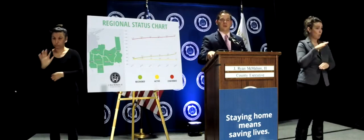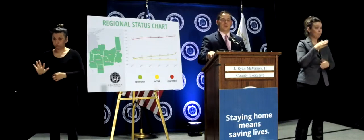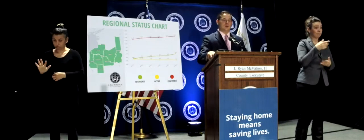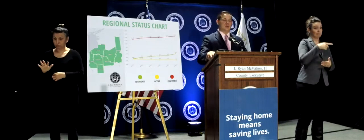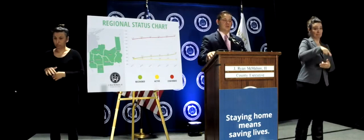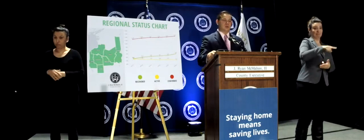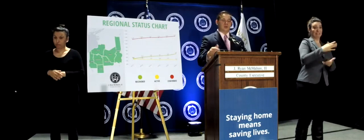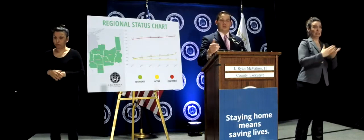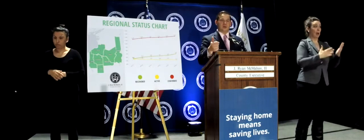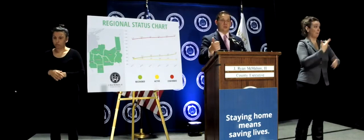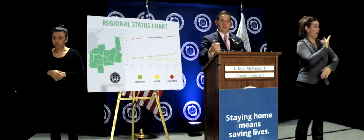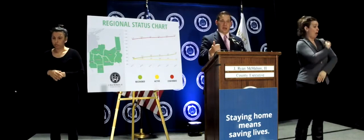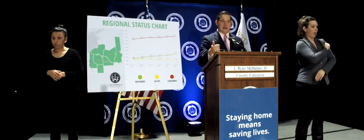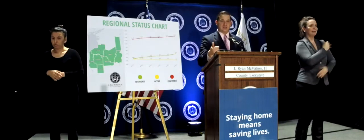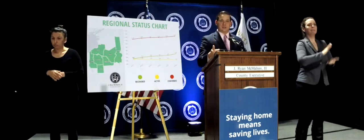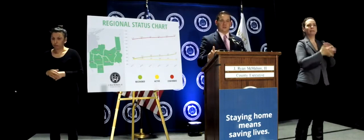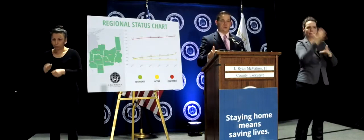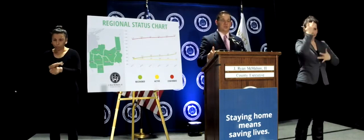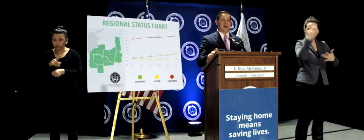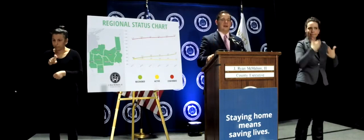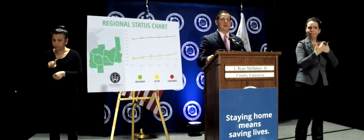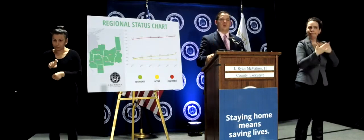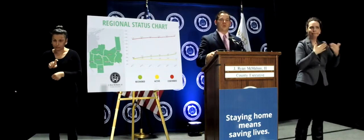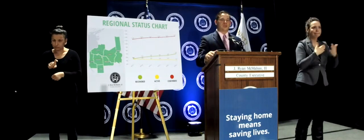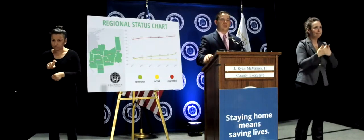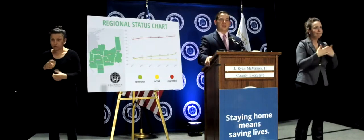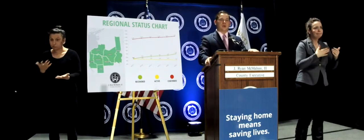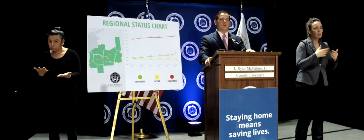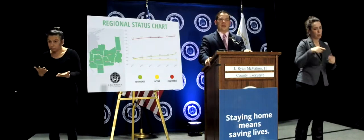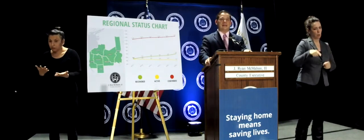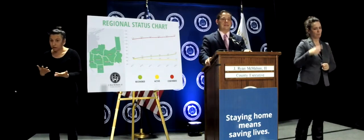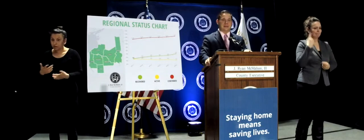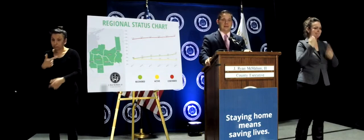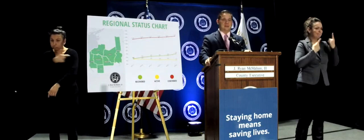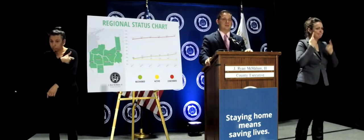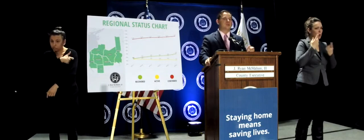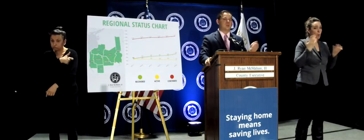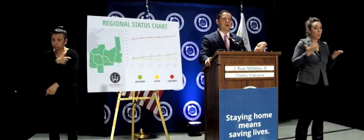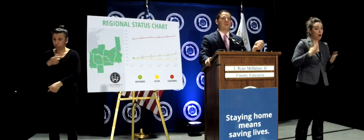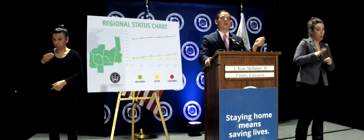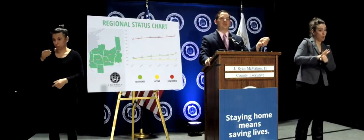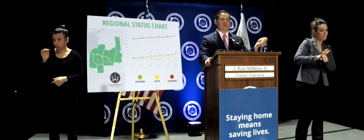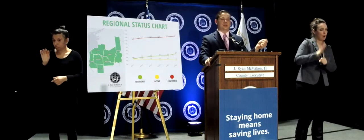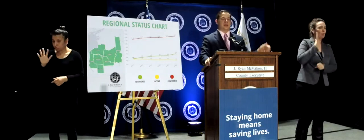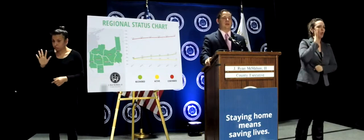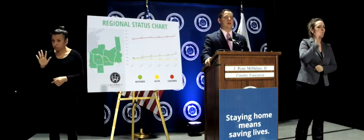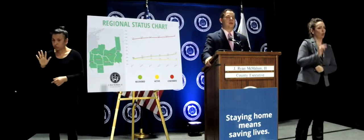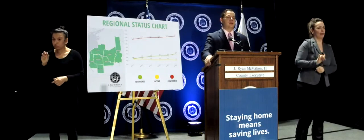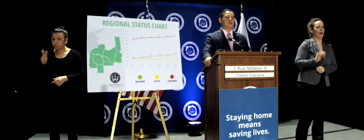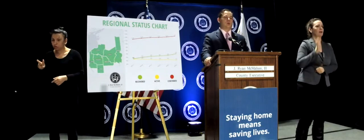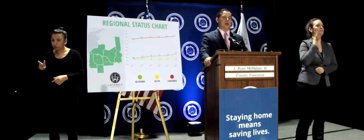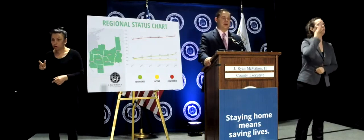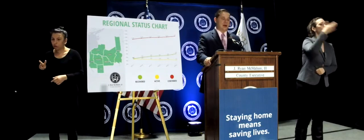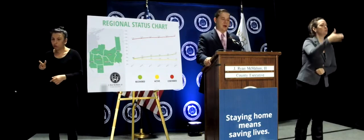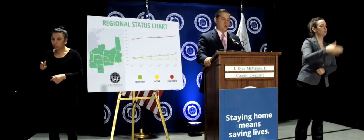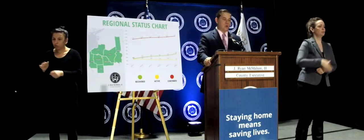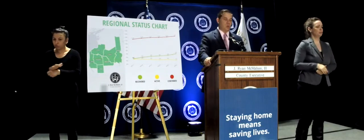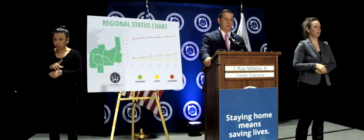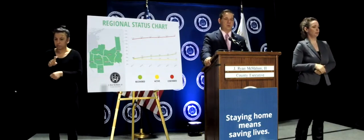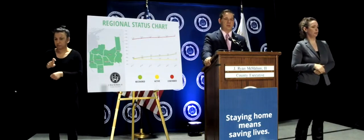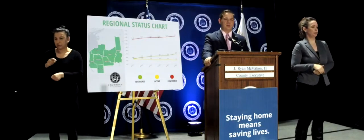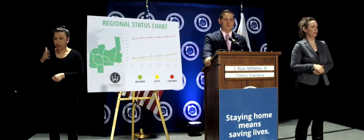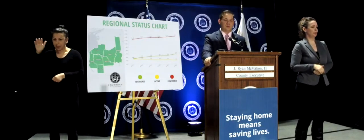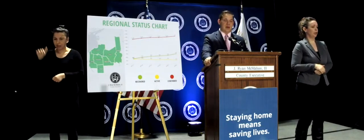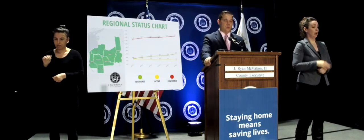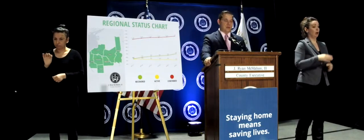vaccine, it could be a shot just like the flu shot. We're still going to get COVID-19 cases. It's just we'll have a way to treat it then. So right now,